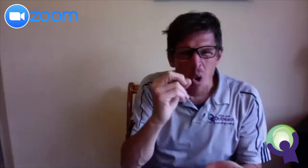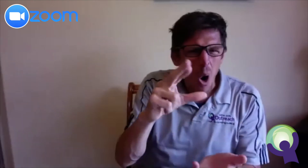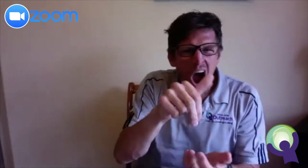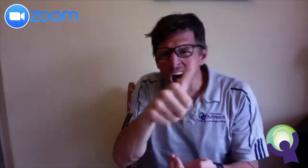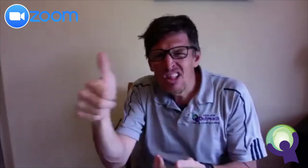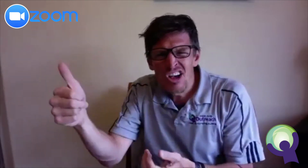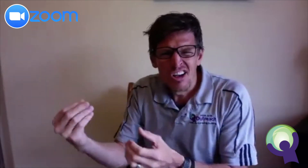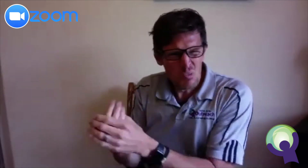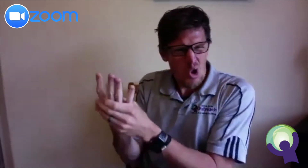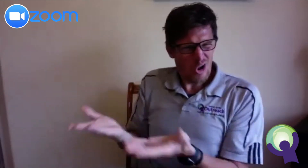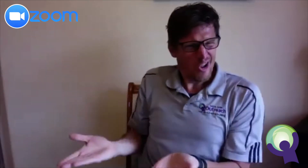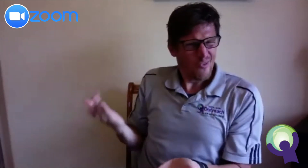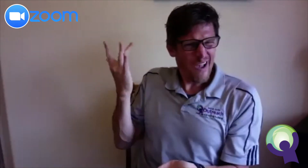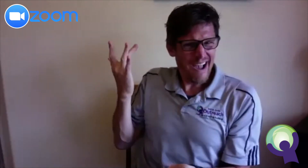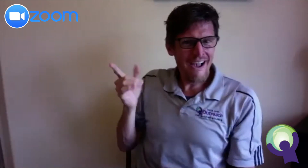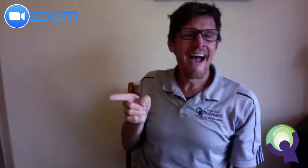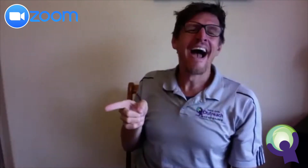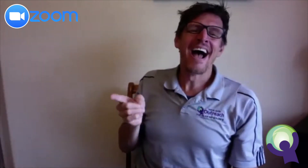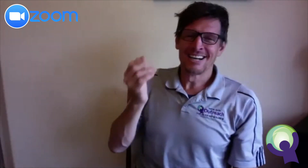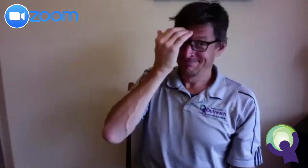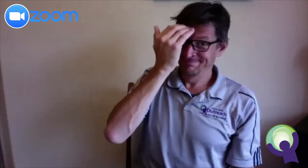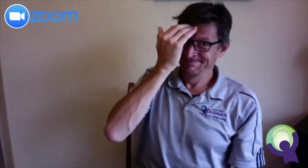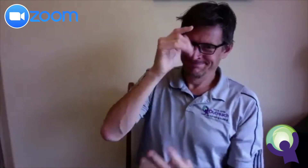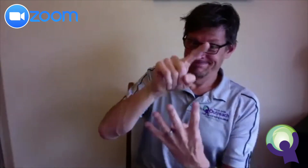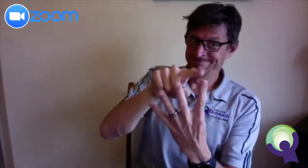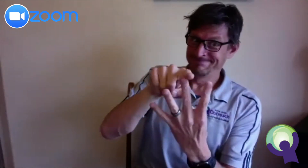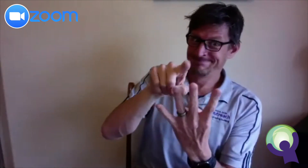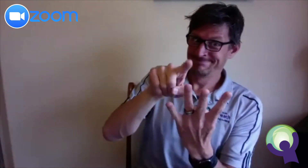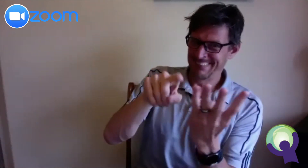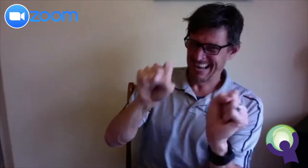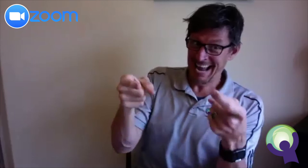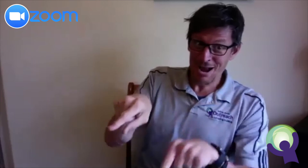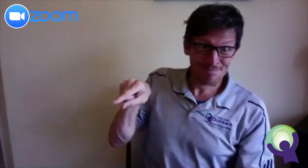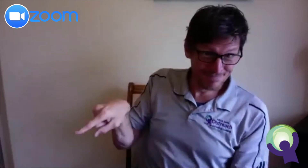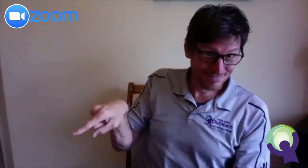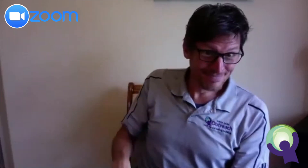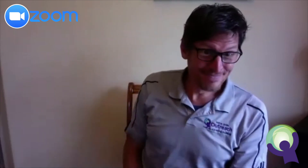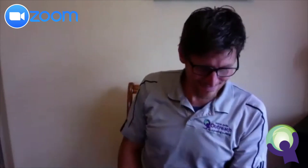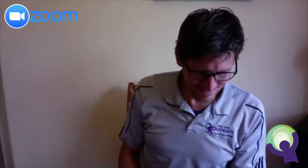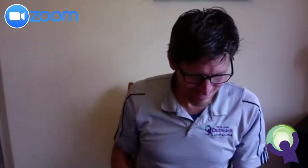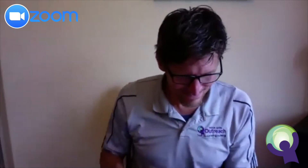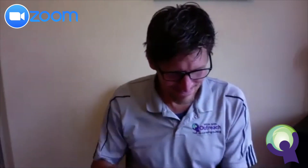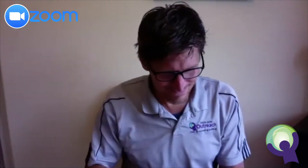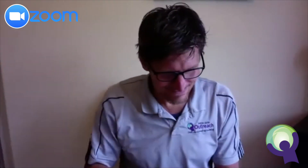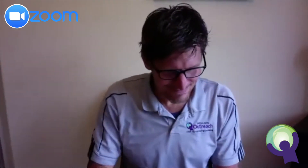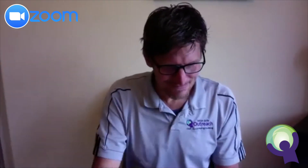be a seed," Sadie said, "I'd be a milkweed seed, so I could float on the wind." Gardener